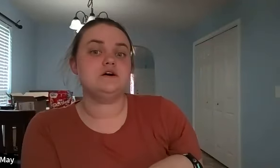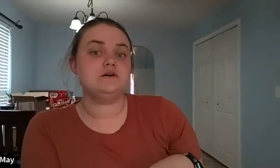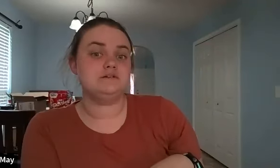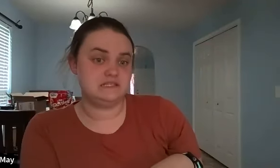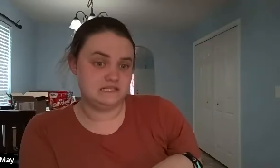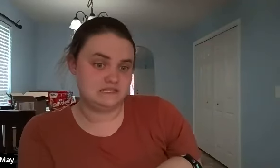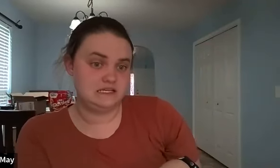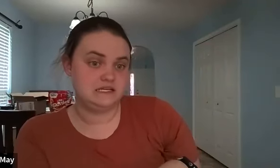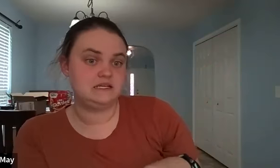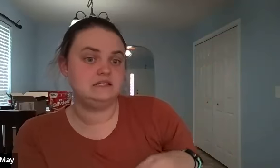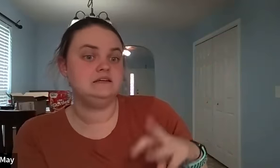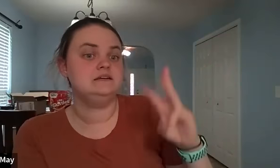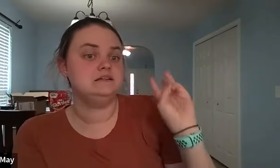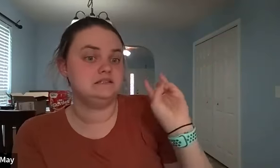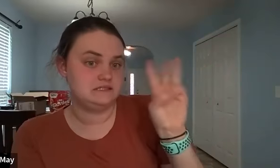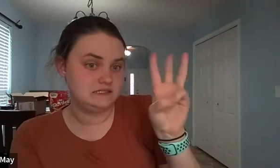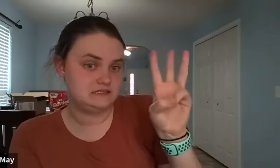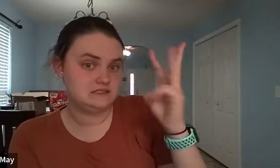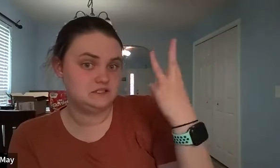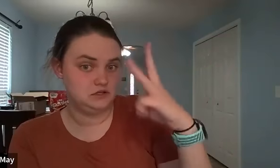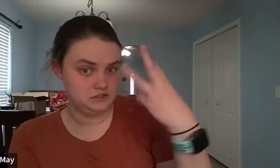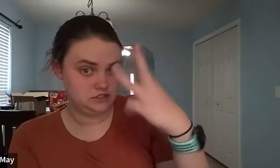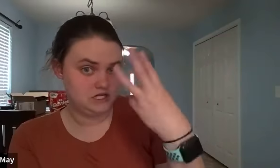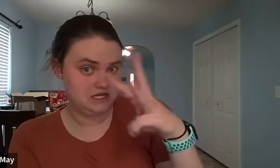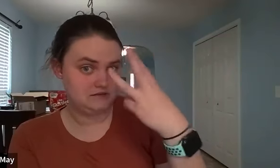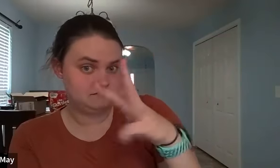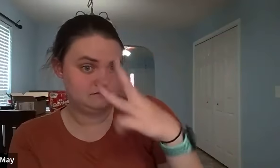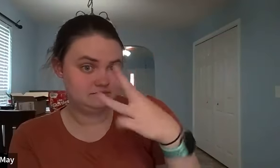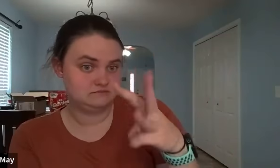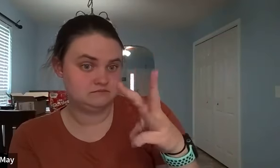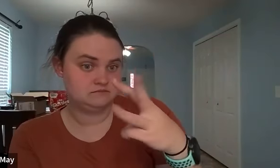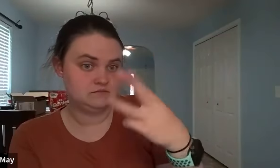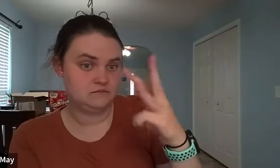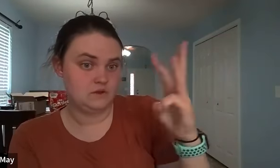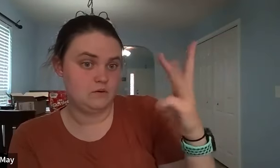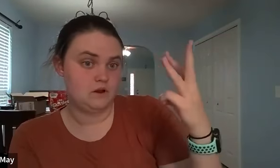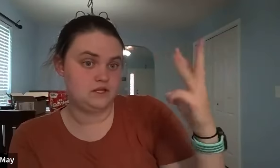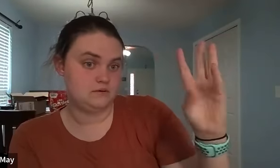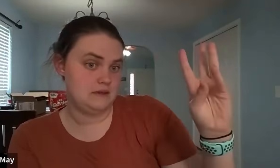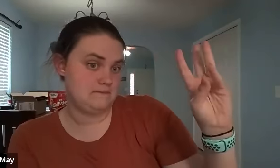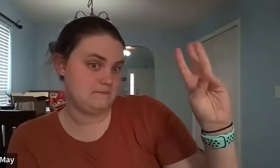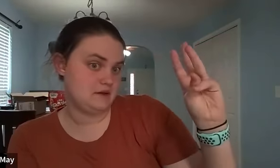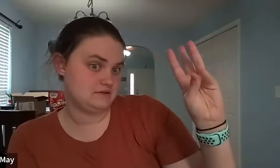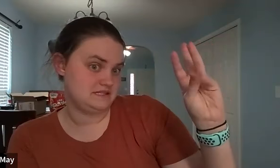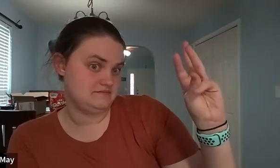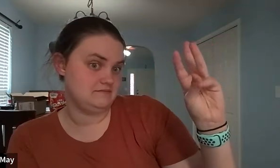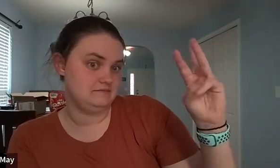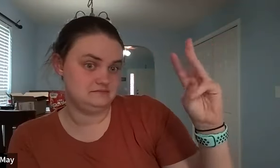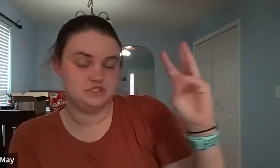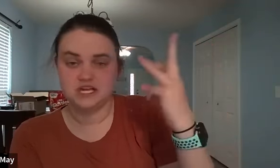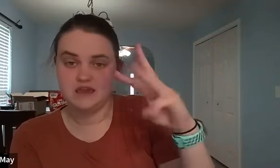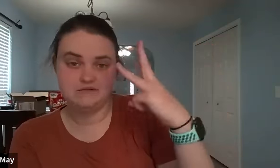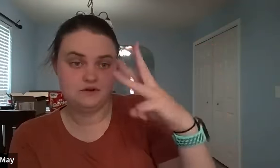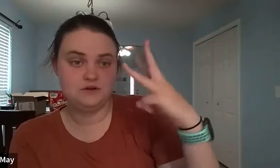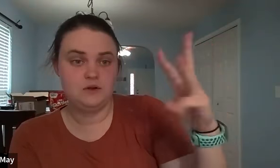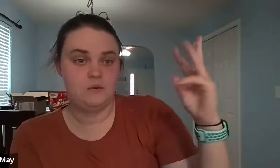So 16, 6, you can shake it or you can bounce it, whichever